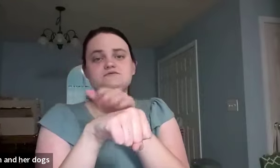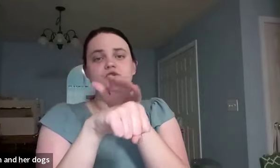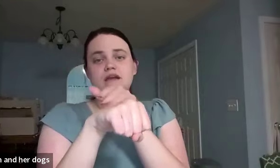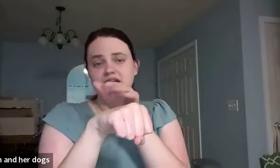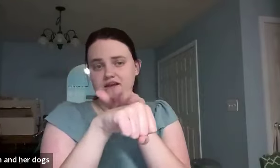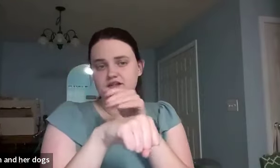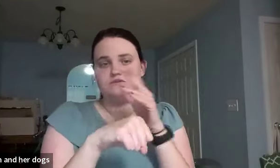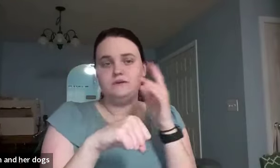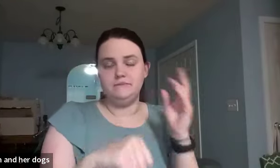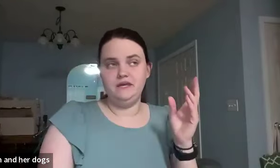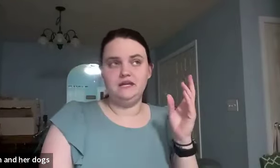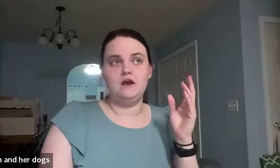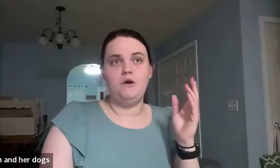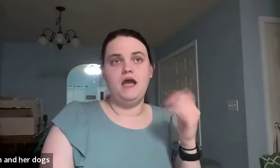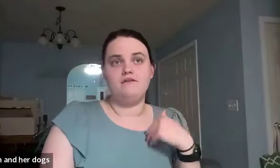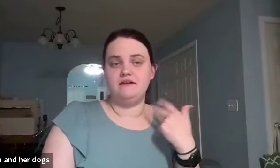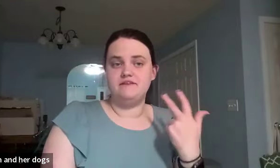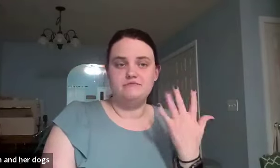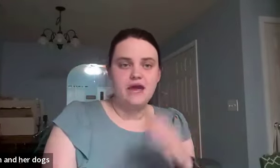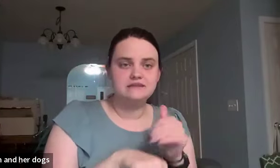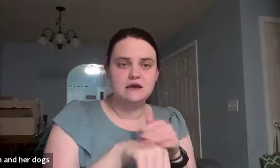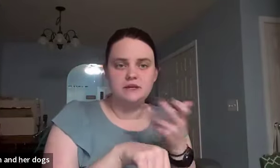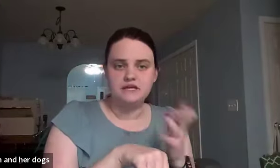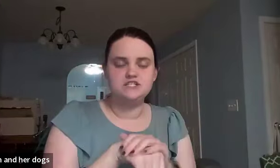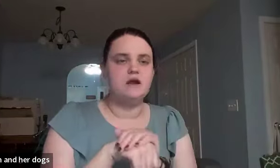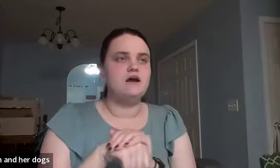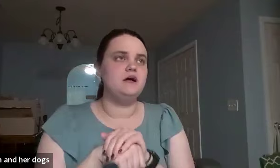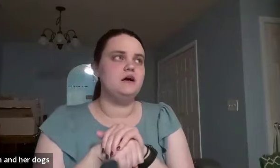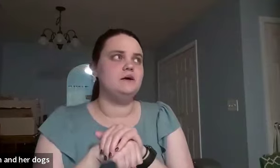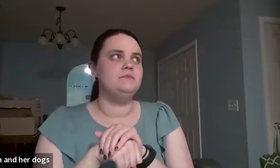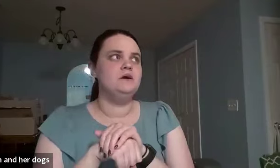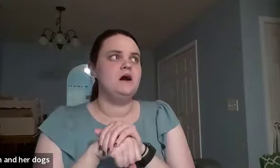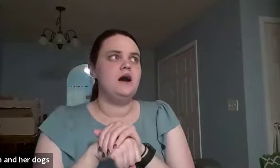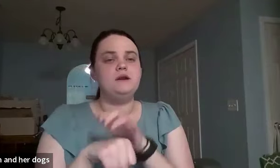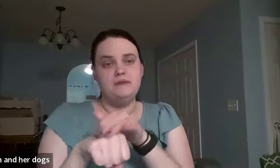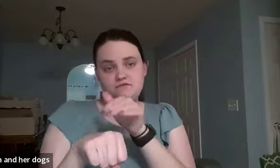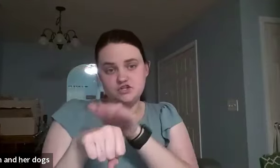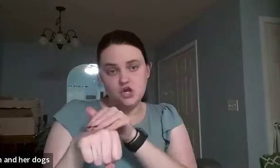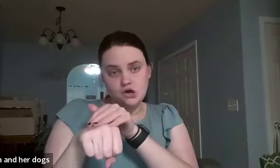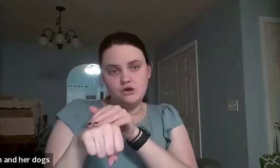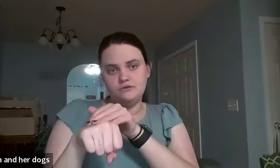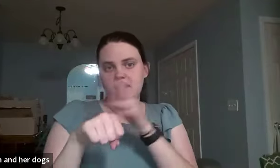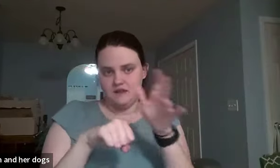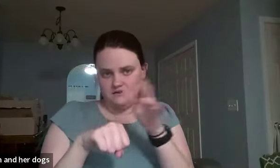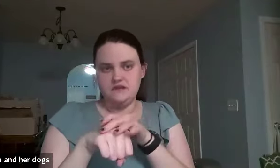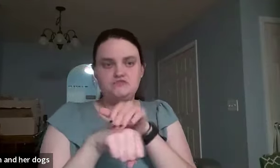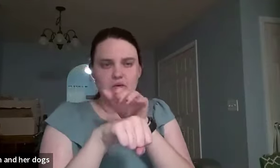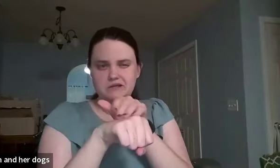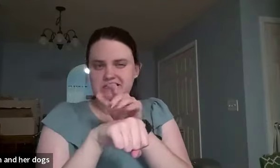is for any kind. So like meaning, oh, I have like 5 pets. How many pets you have? I want to pet the dog, that kind of thing. That one